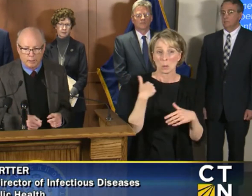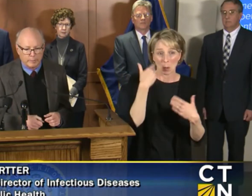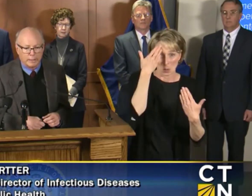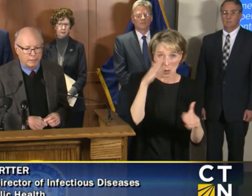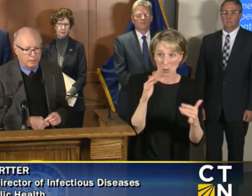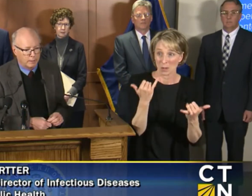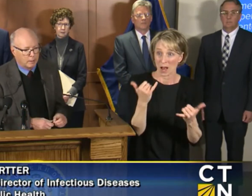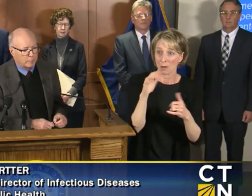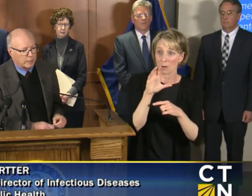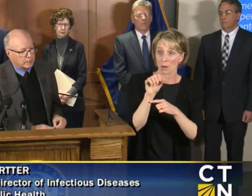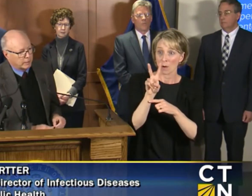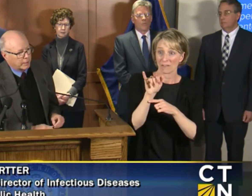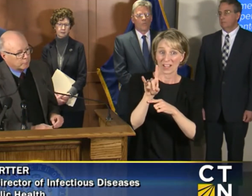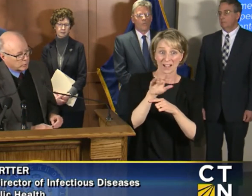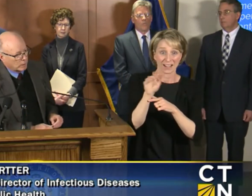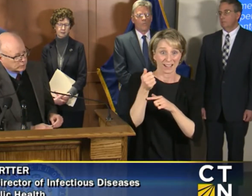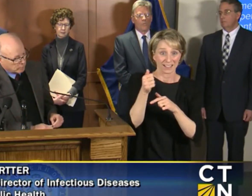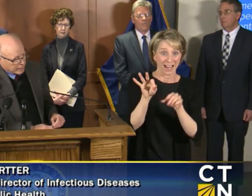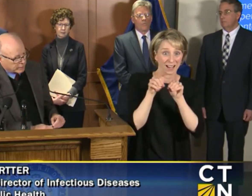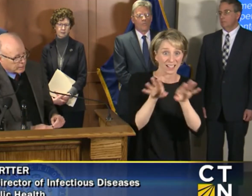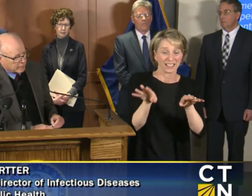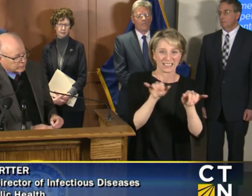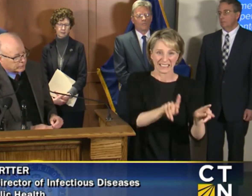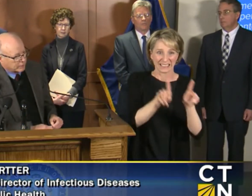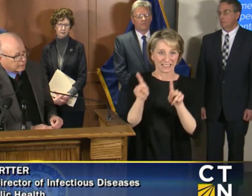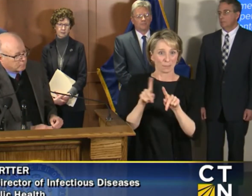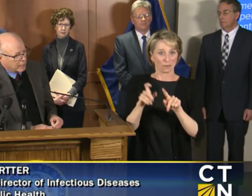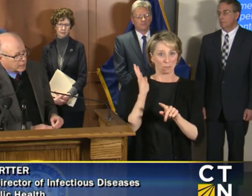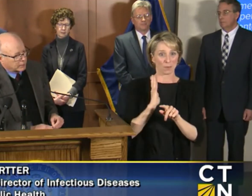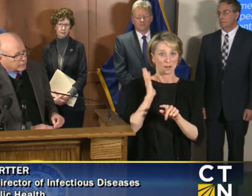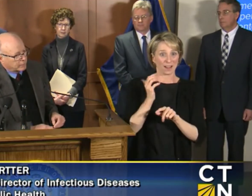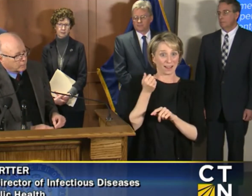comparison can be. But influenza pandemics,